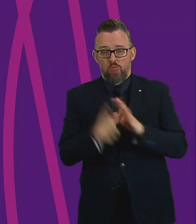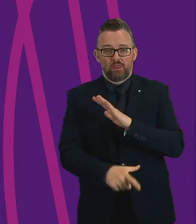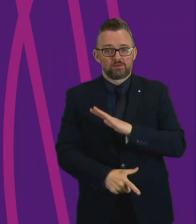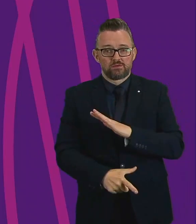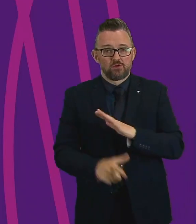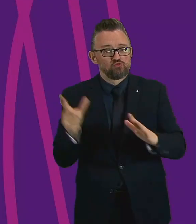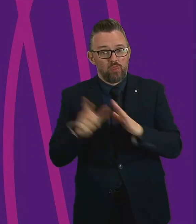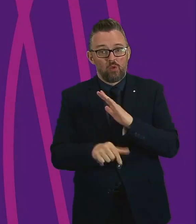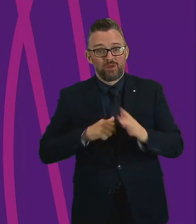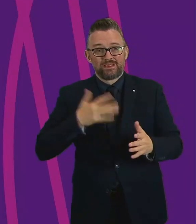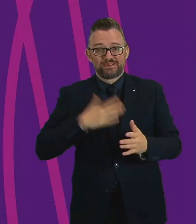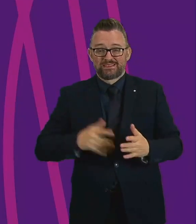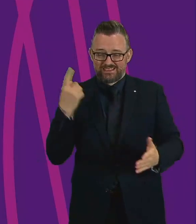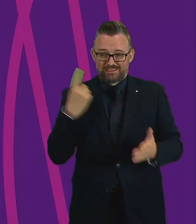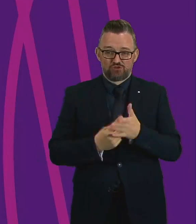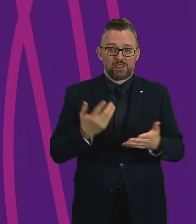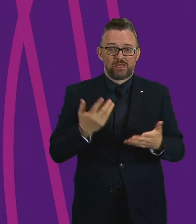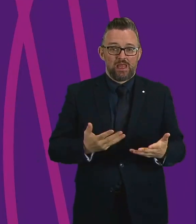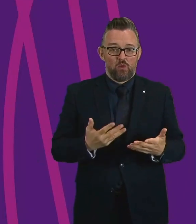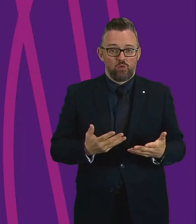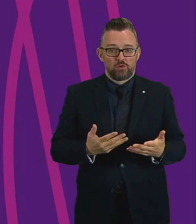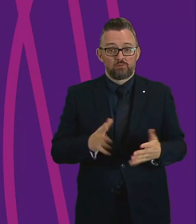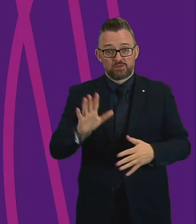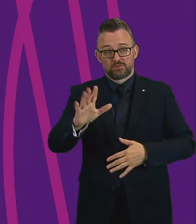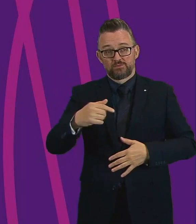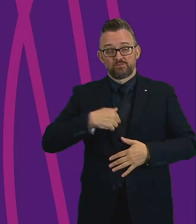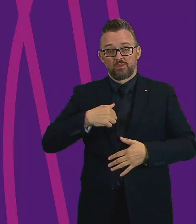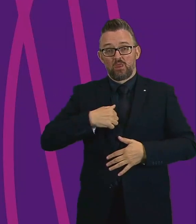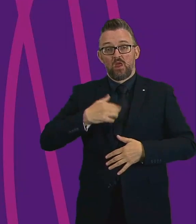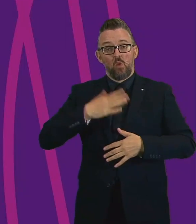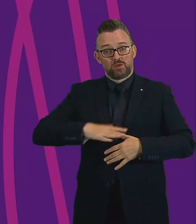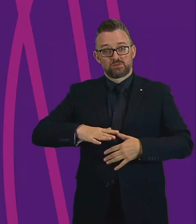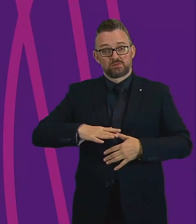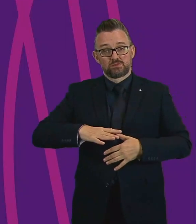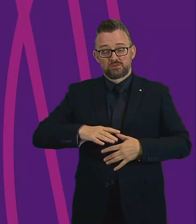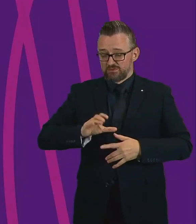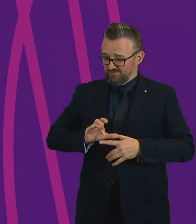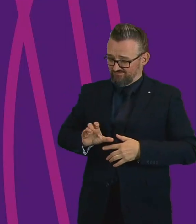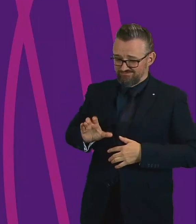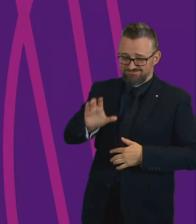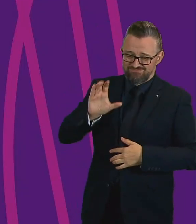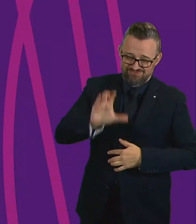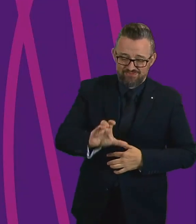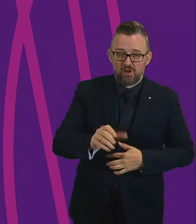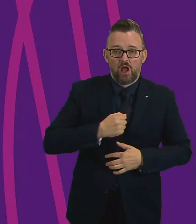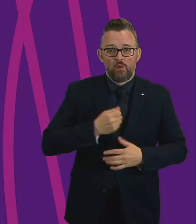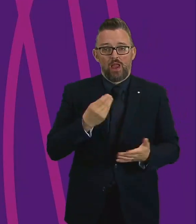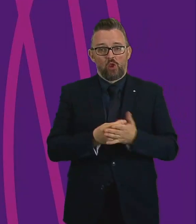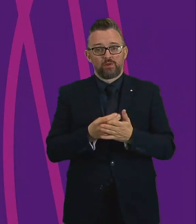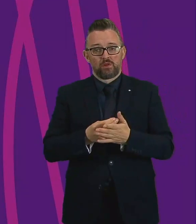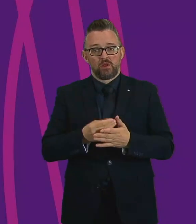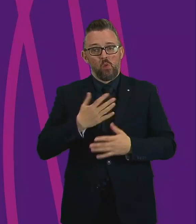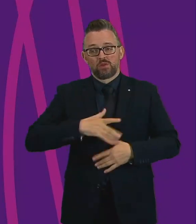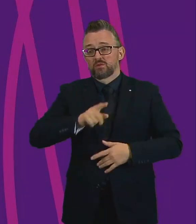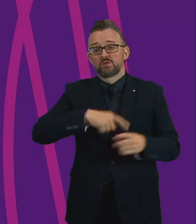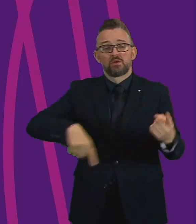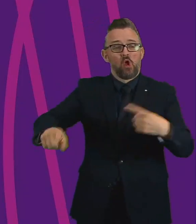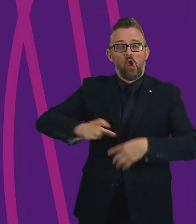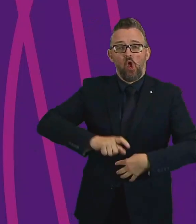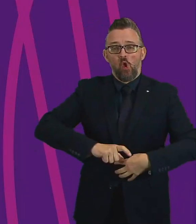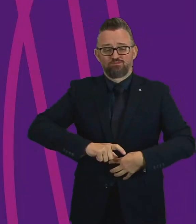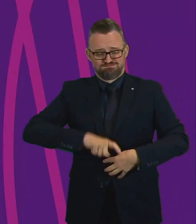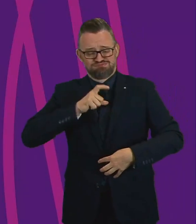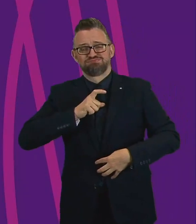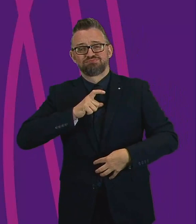take now. Presiding Officer, I want to significantly invest in our economy, restore confidence and